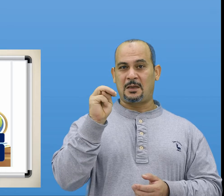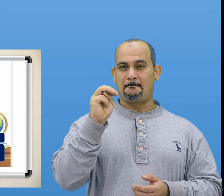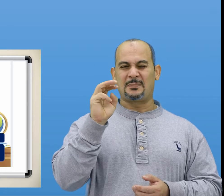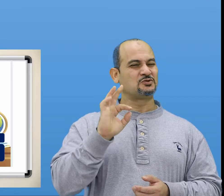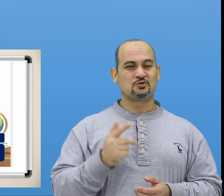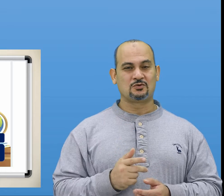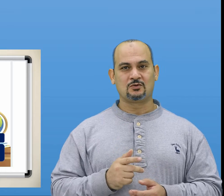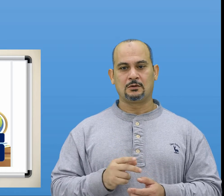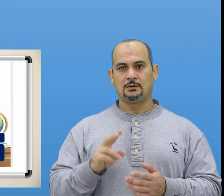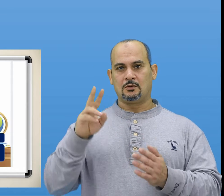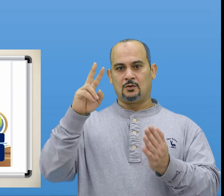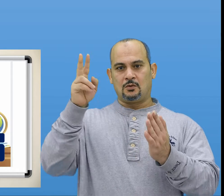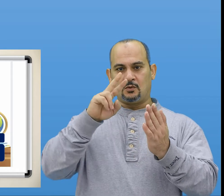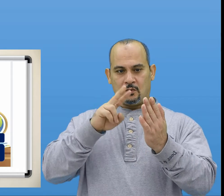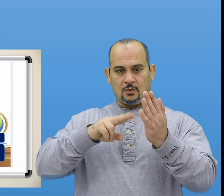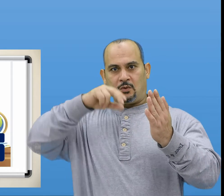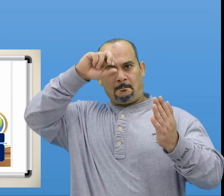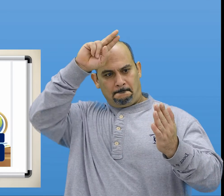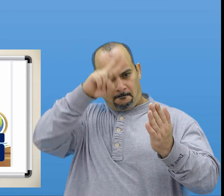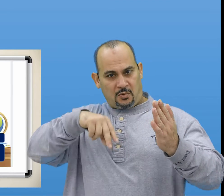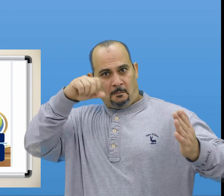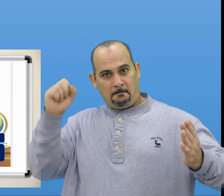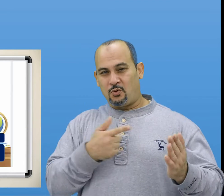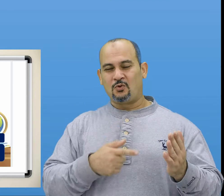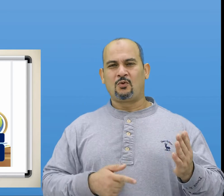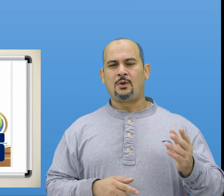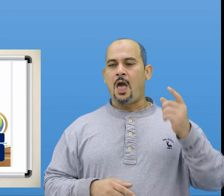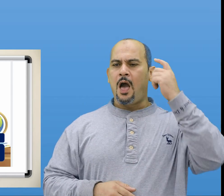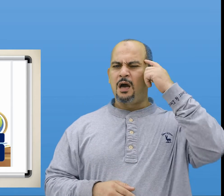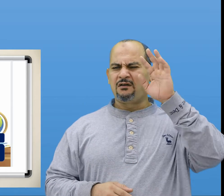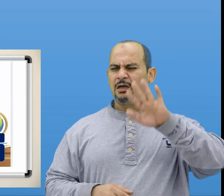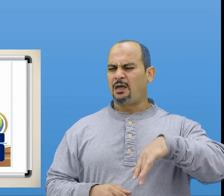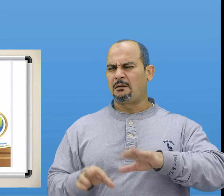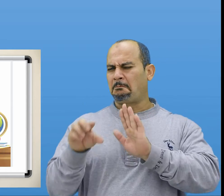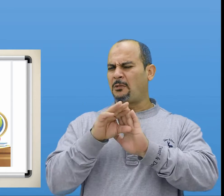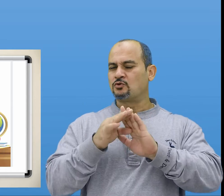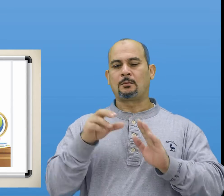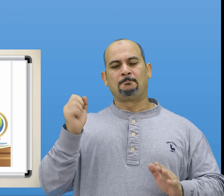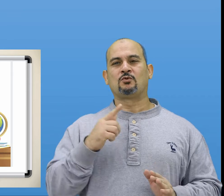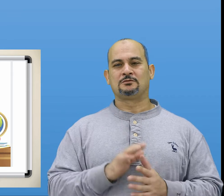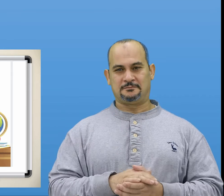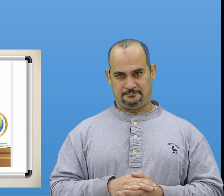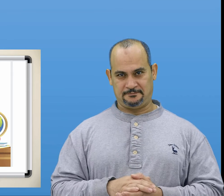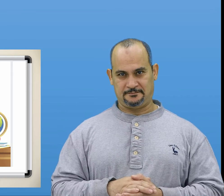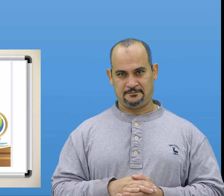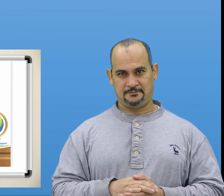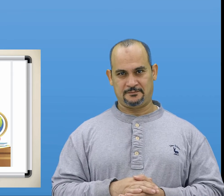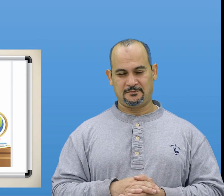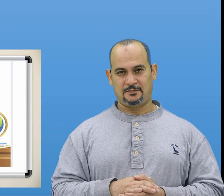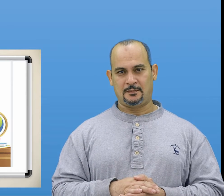left. Okay? So that's the meaning of desert. It's a verb. It means to leave. Now let's go on to the next one. We